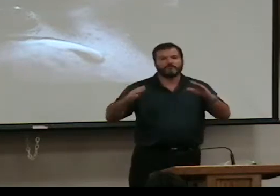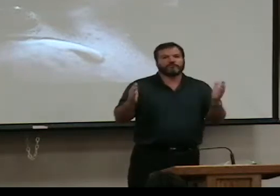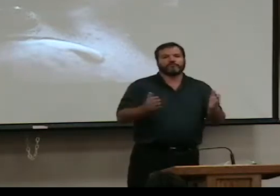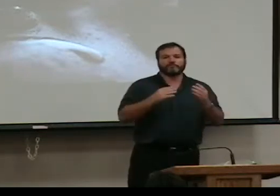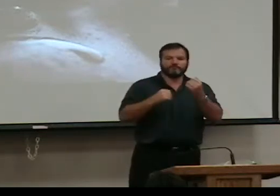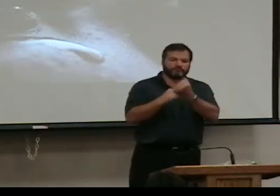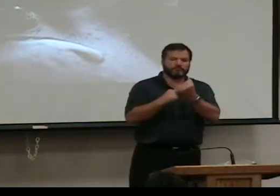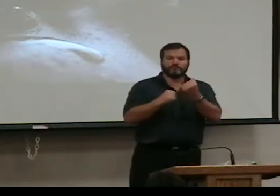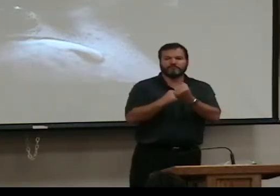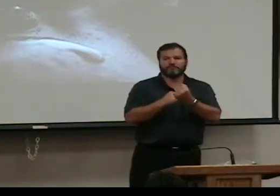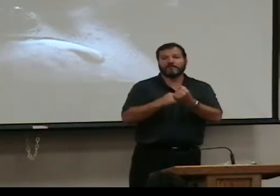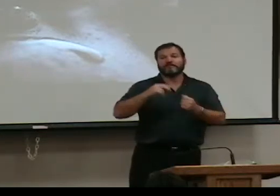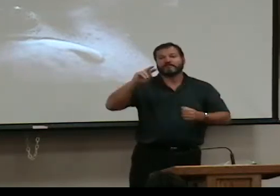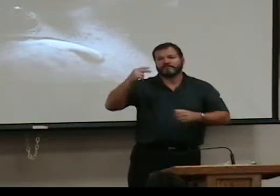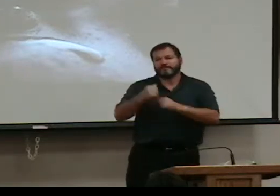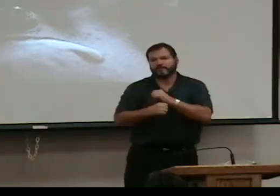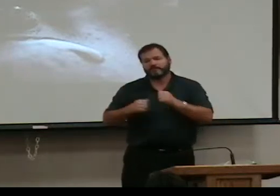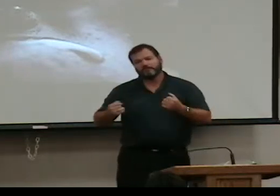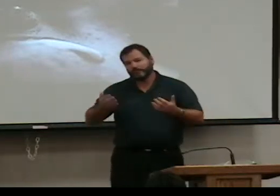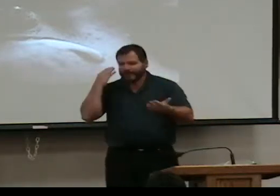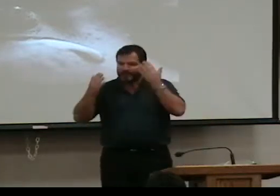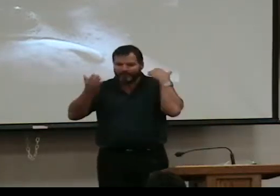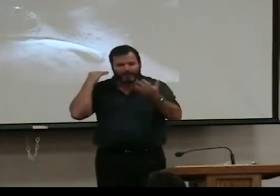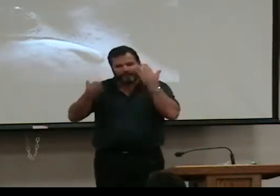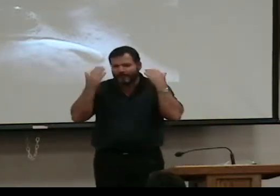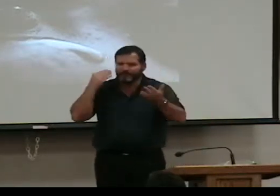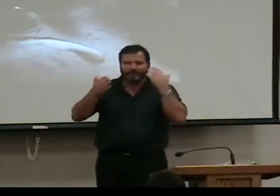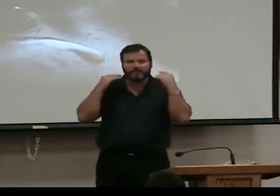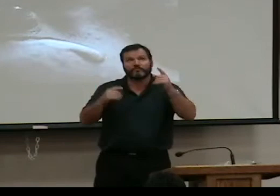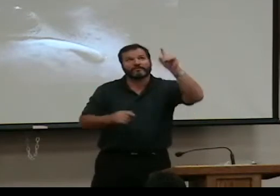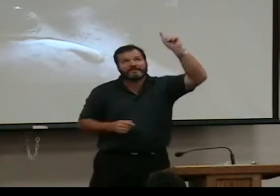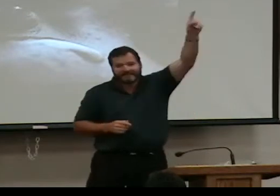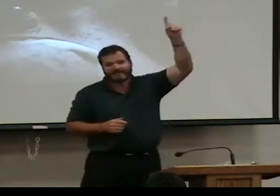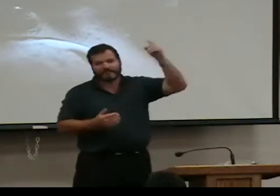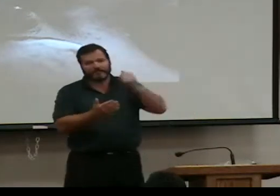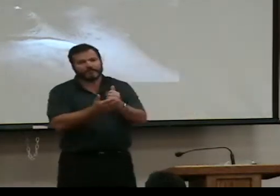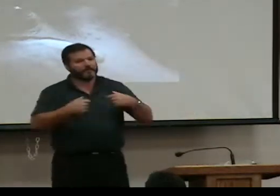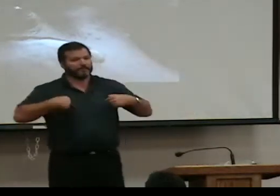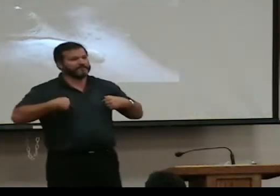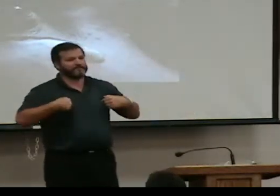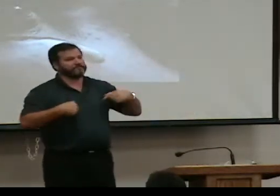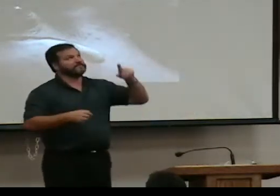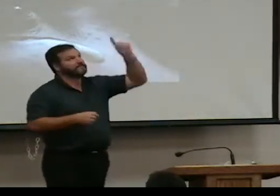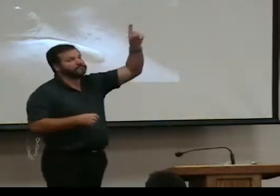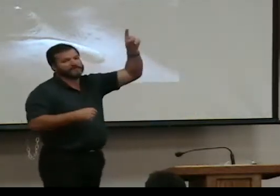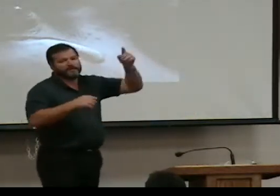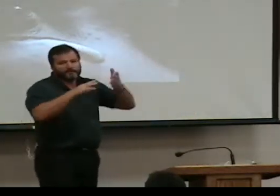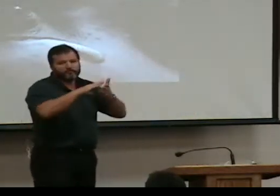the experiences, support. The second year, over my head. But he,